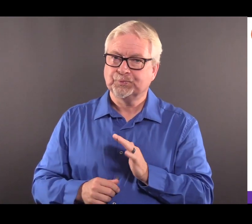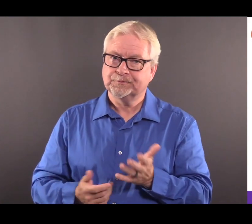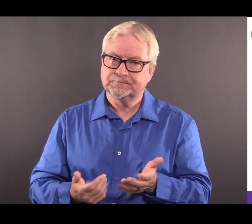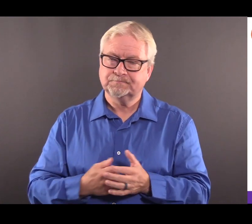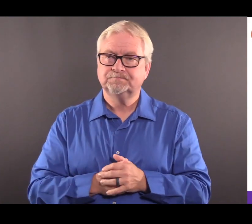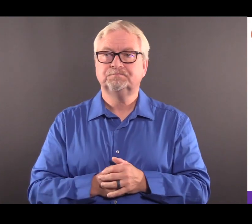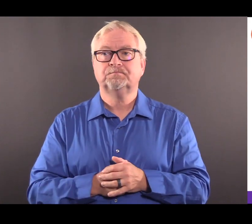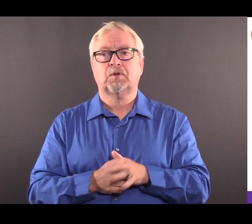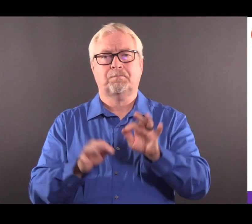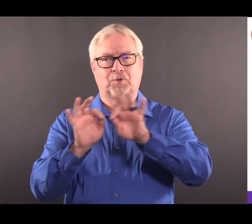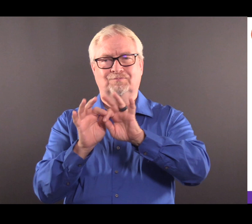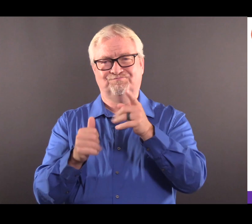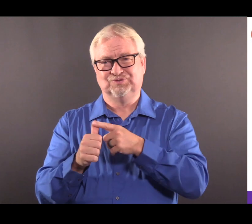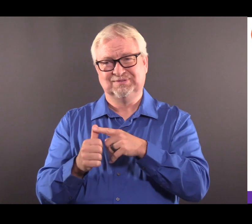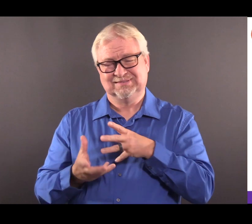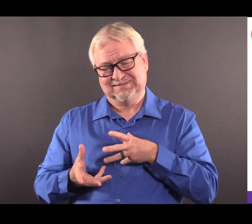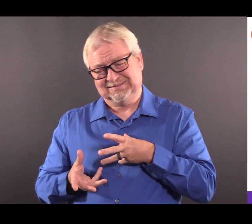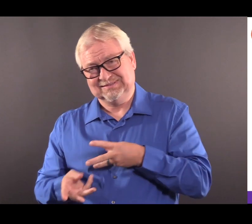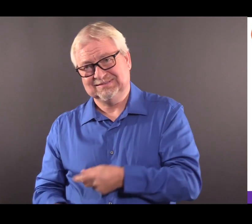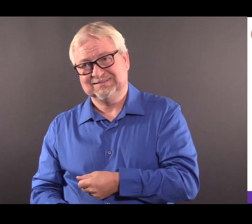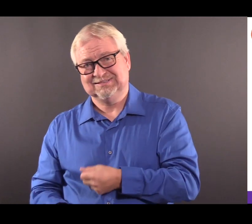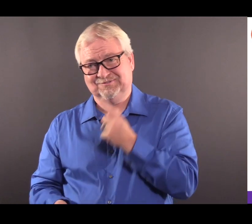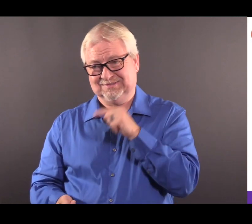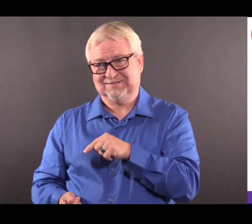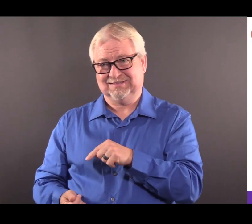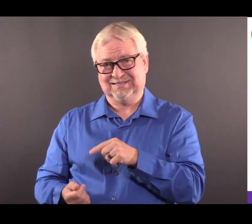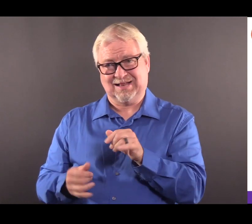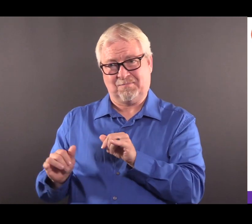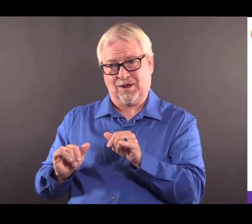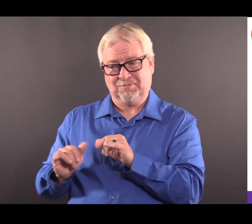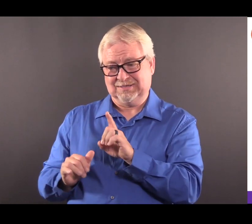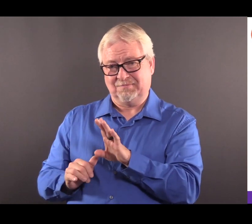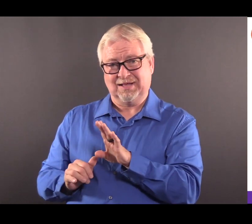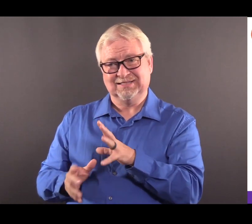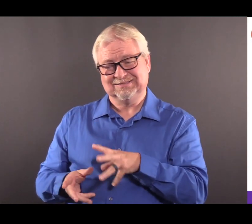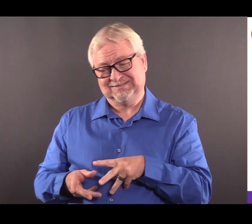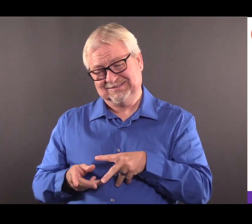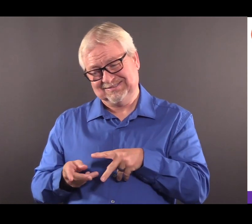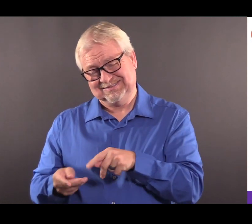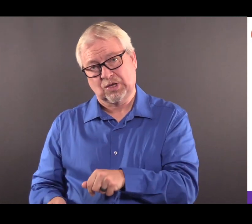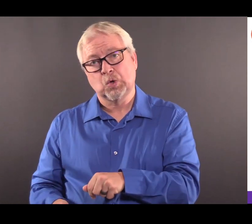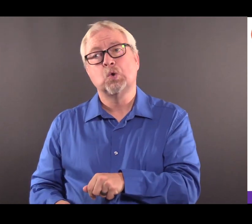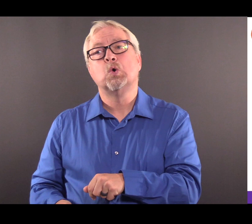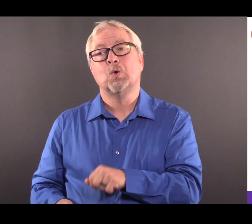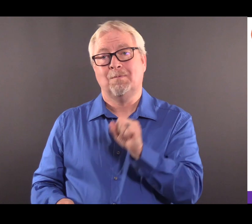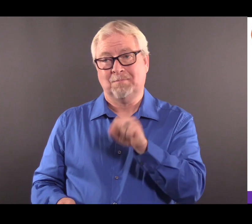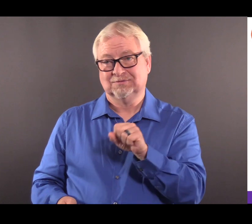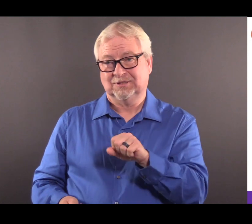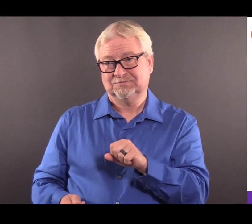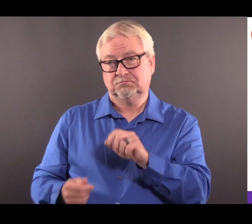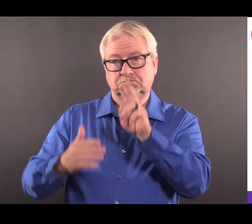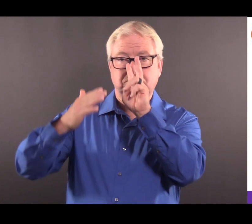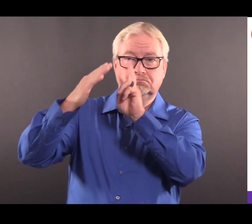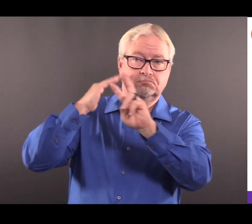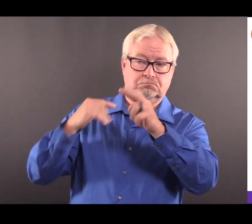survivors. First, while there are considerable costs associated with comparable databases,